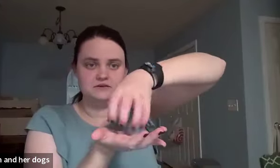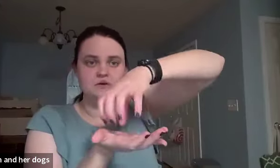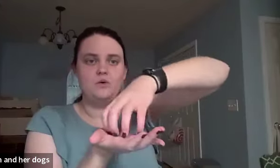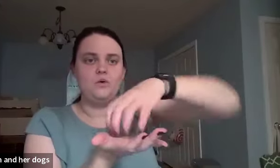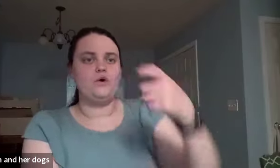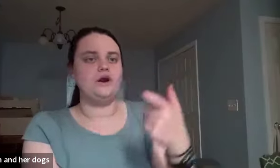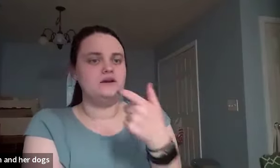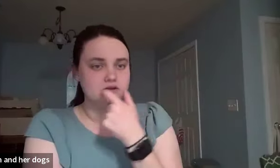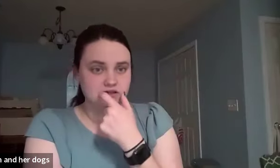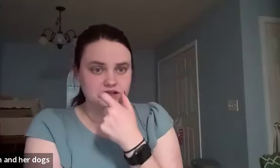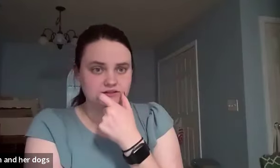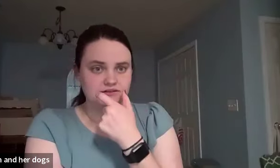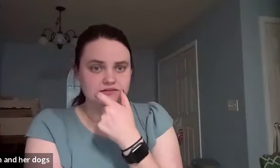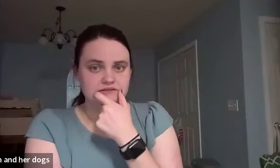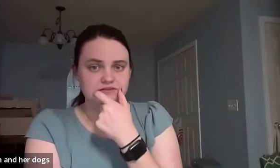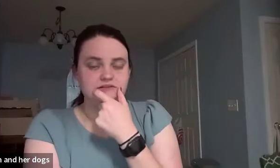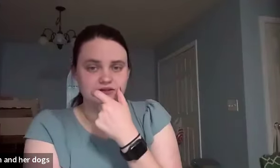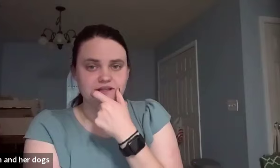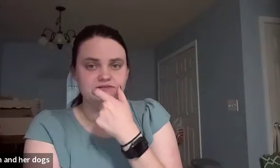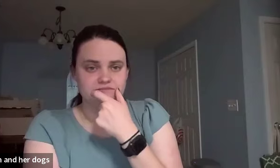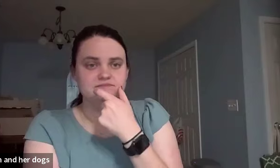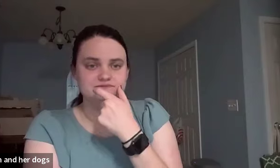cookie, or cookie, cookie.